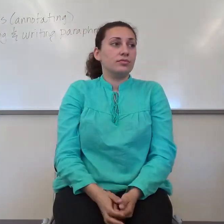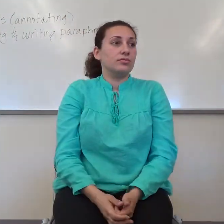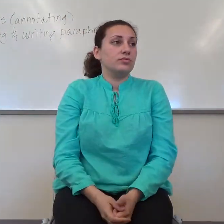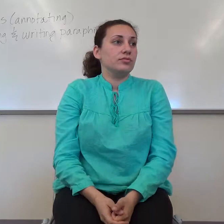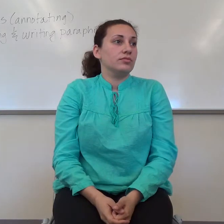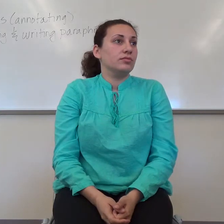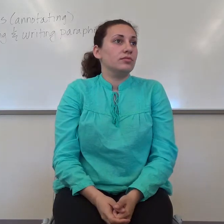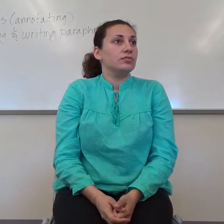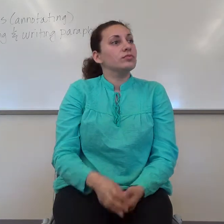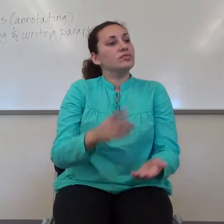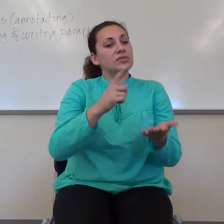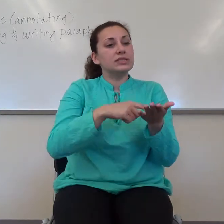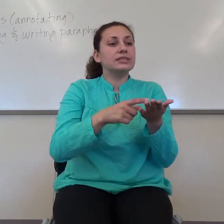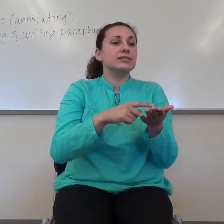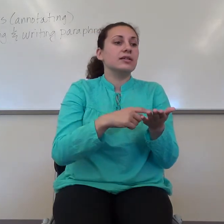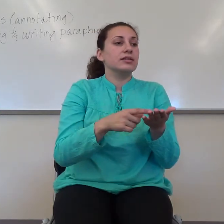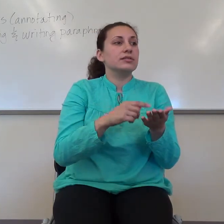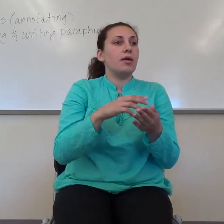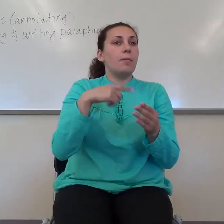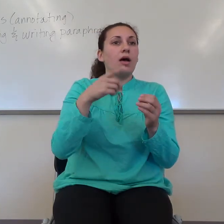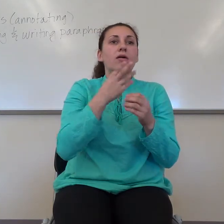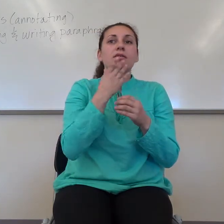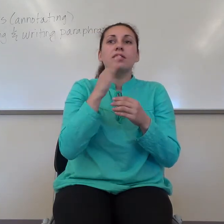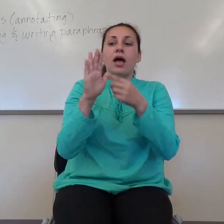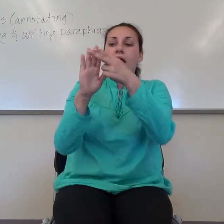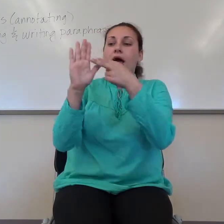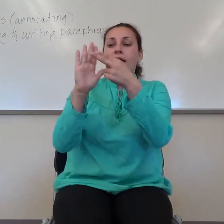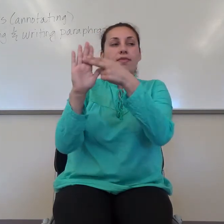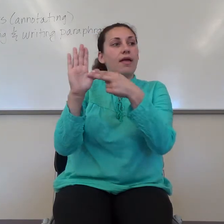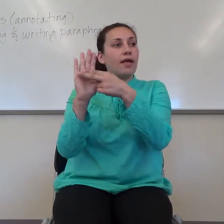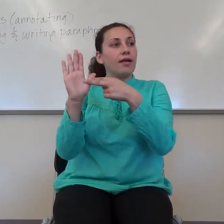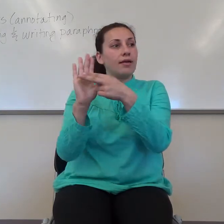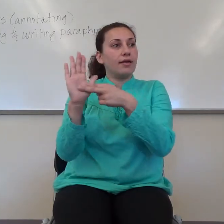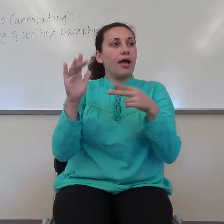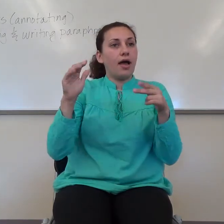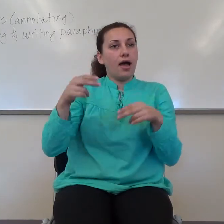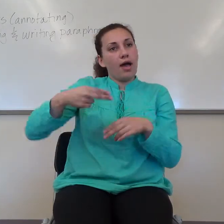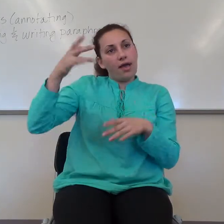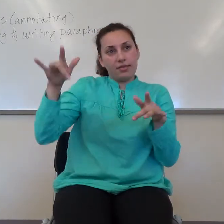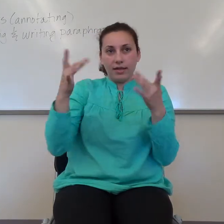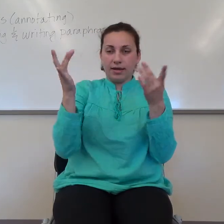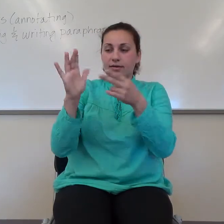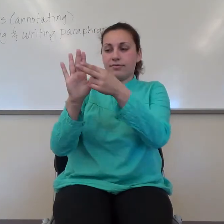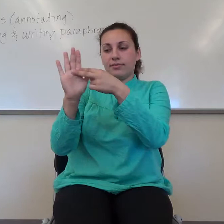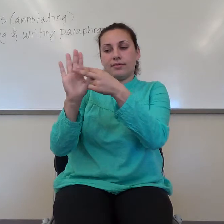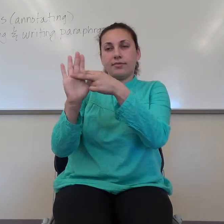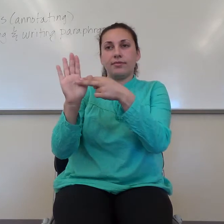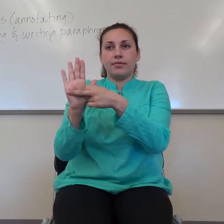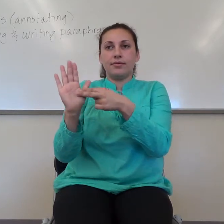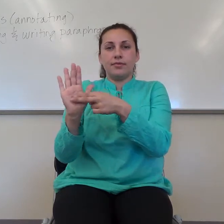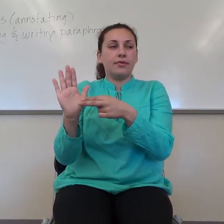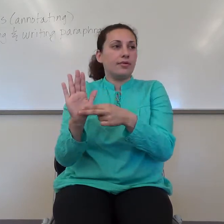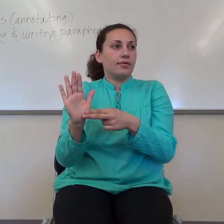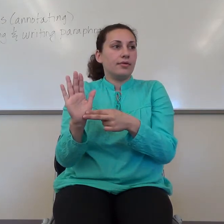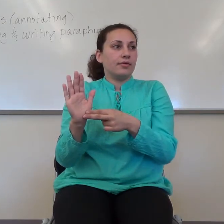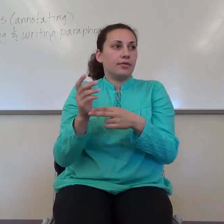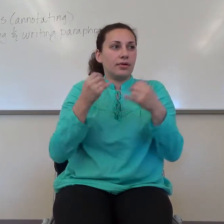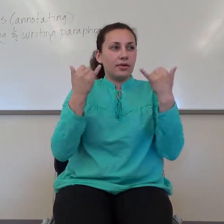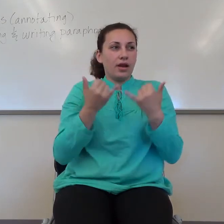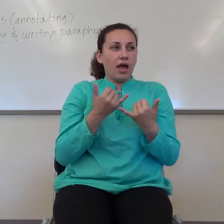We've talked about highlighting, and we are still working on that. Right now, we're just highlighting to see what's repeated, see if